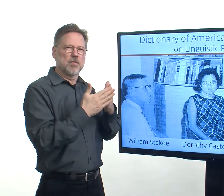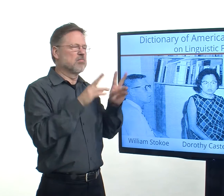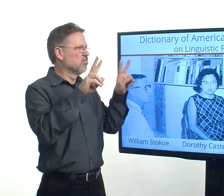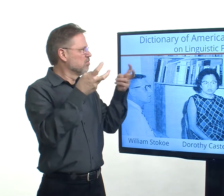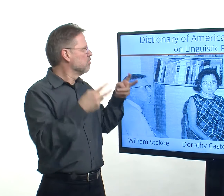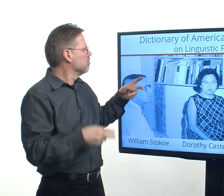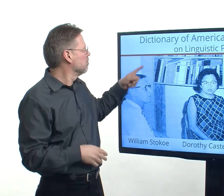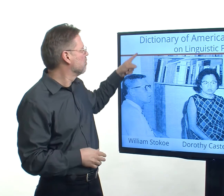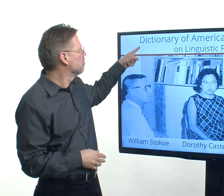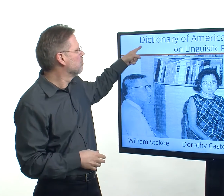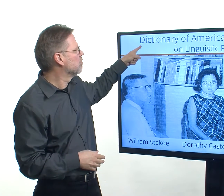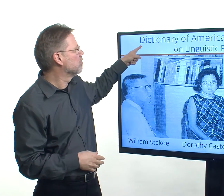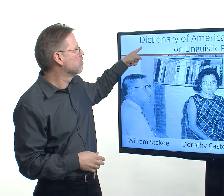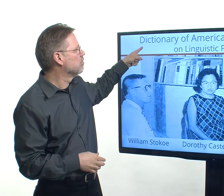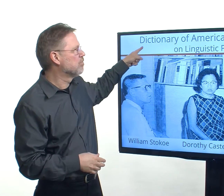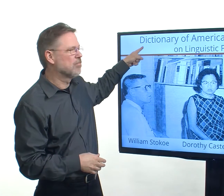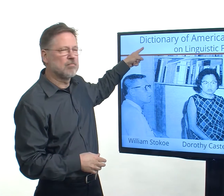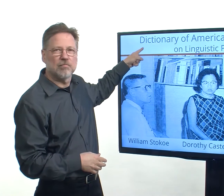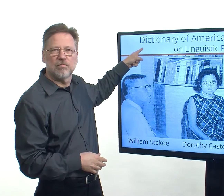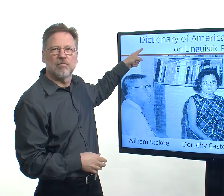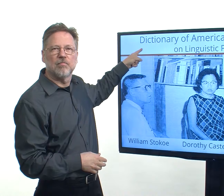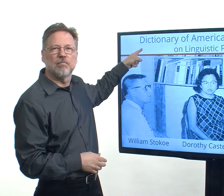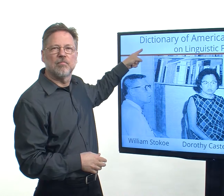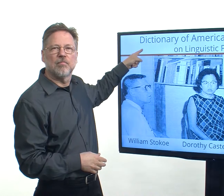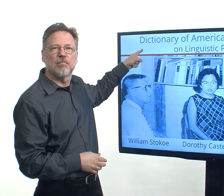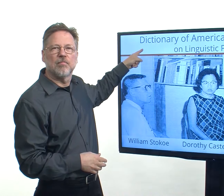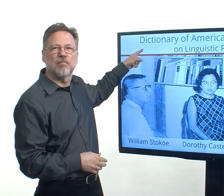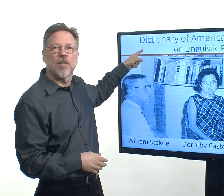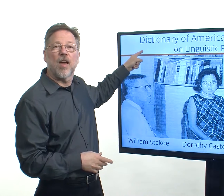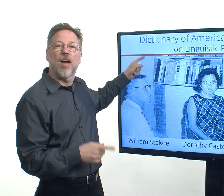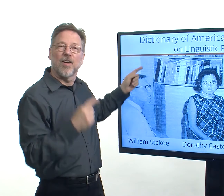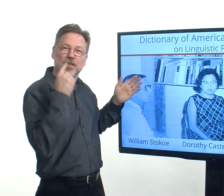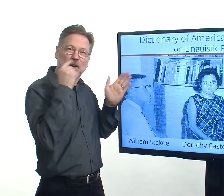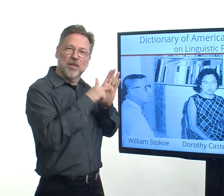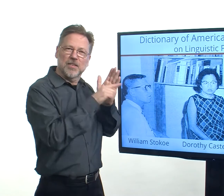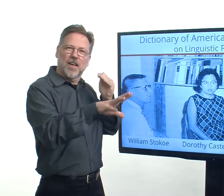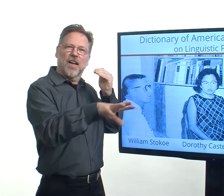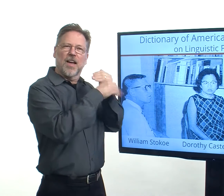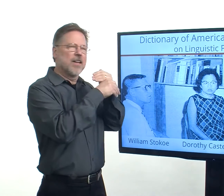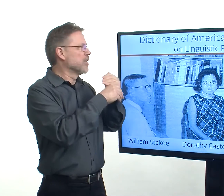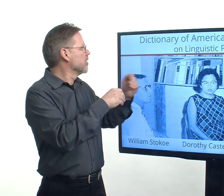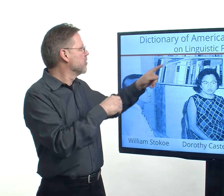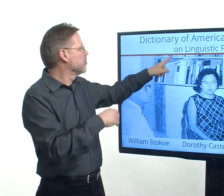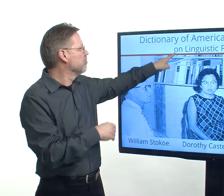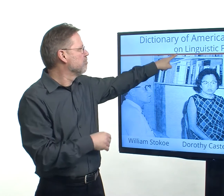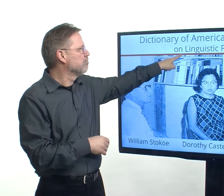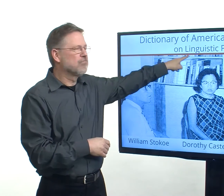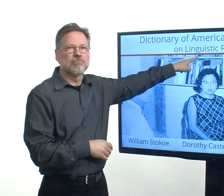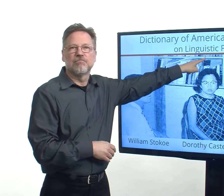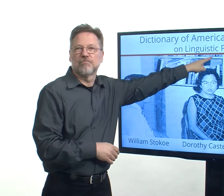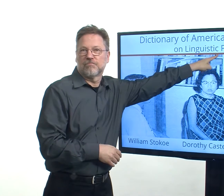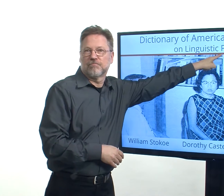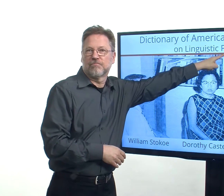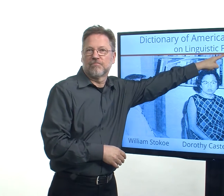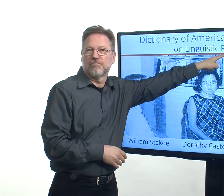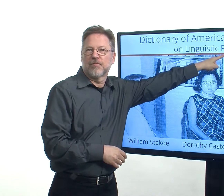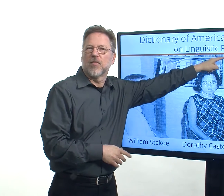The book is entitled Dictionary of American Sign Language. Note the subtitle, On Linguistic